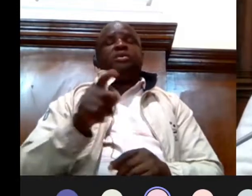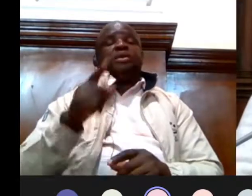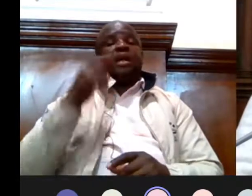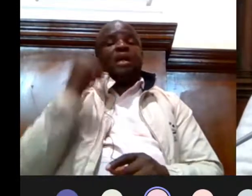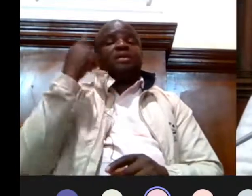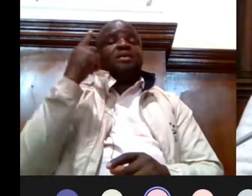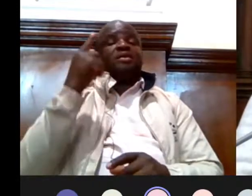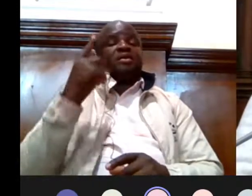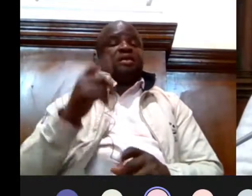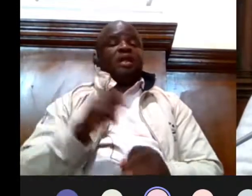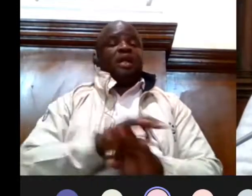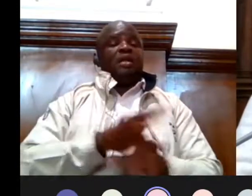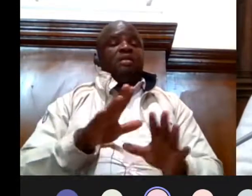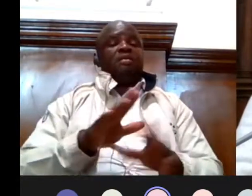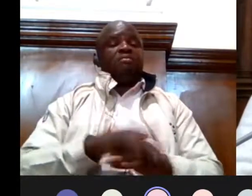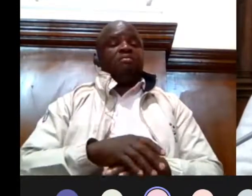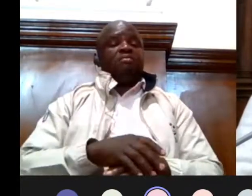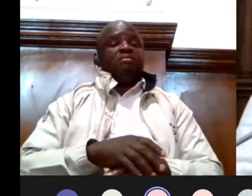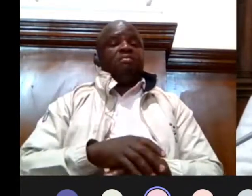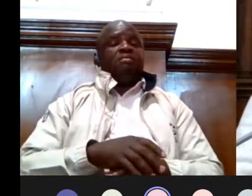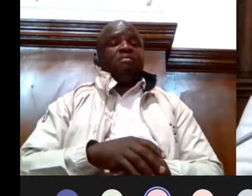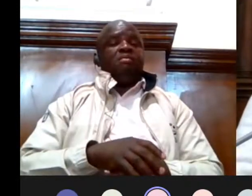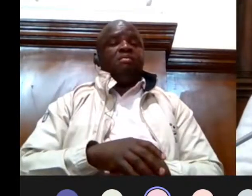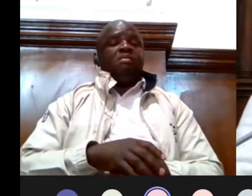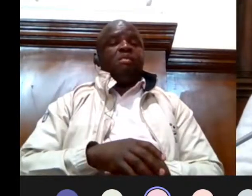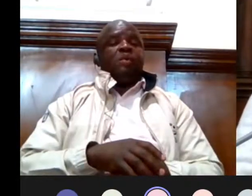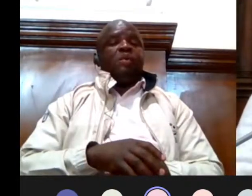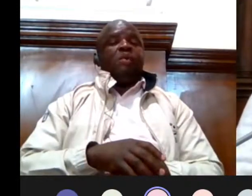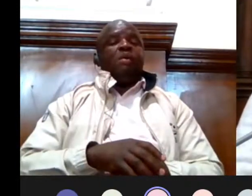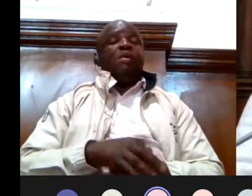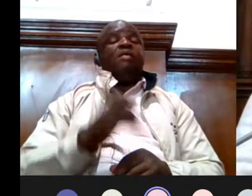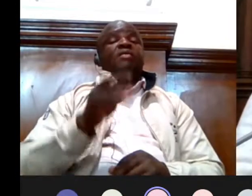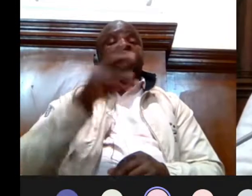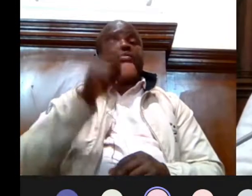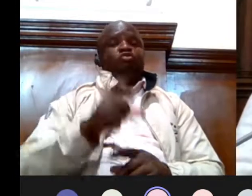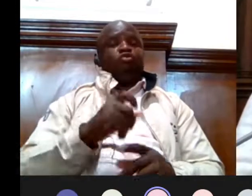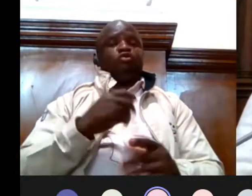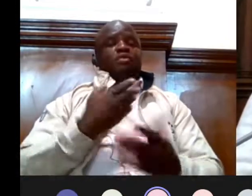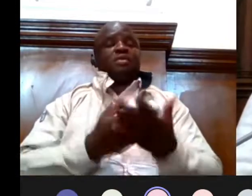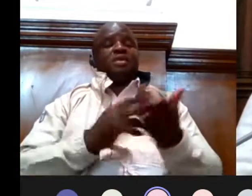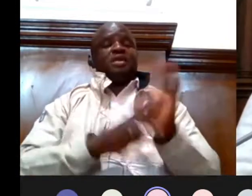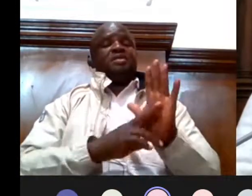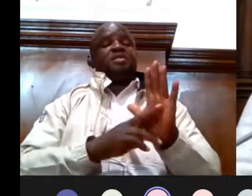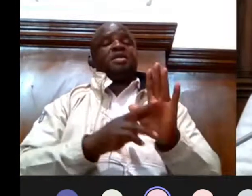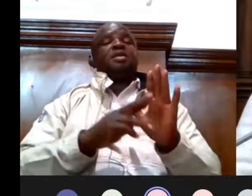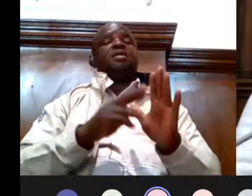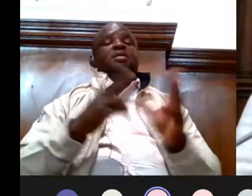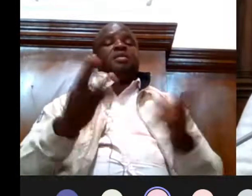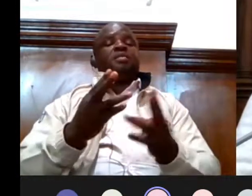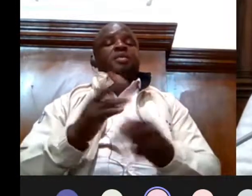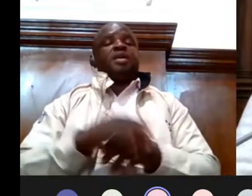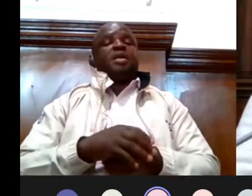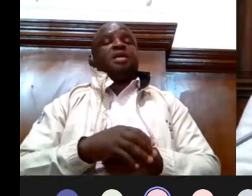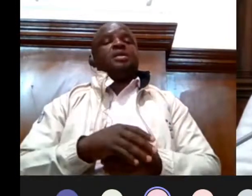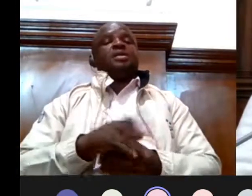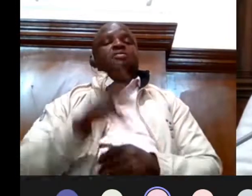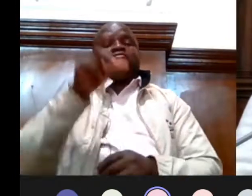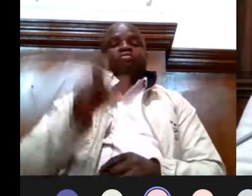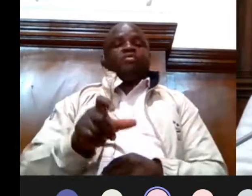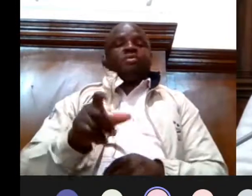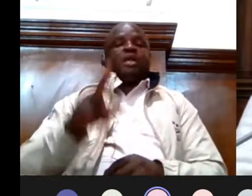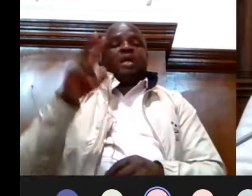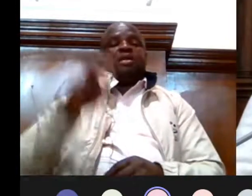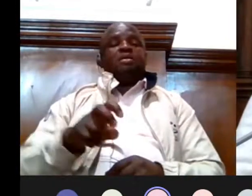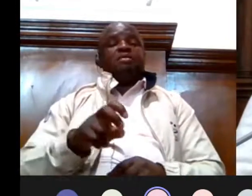that for meaningful representation of women, she needed to rally other